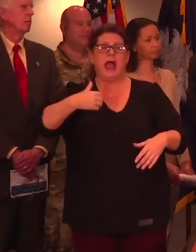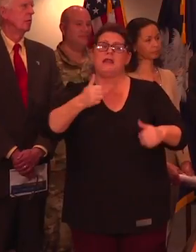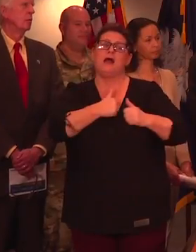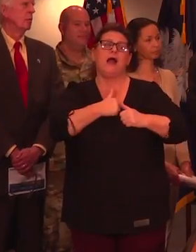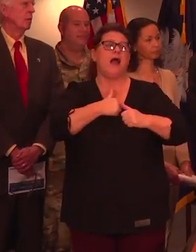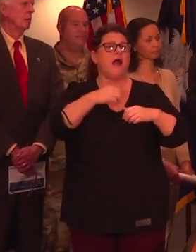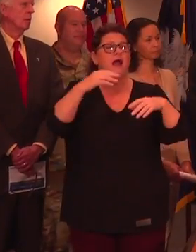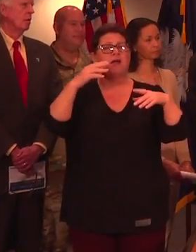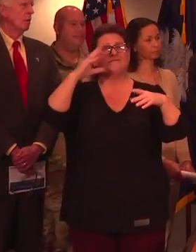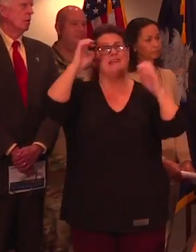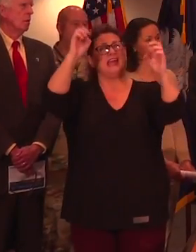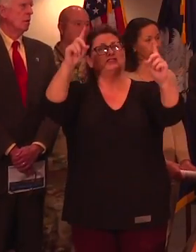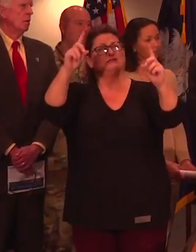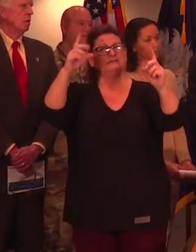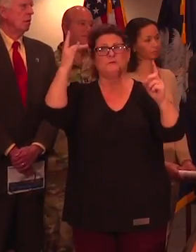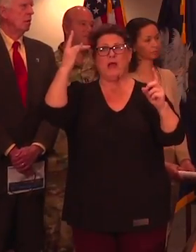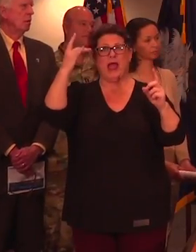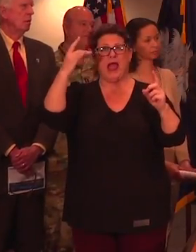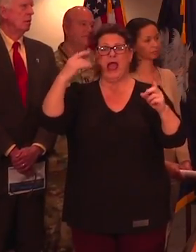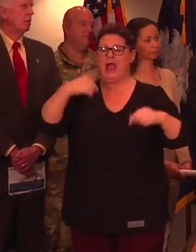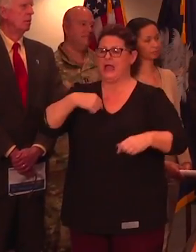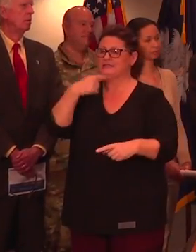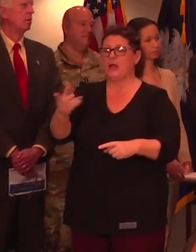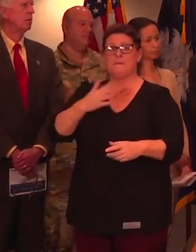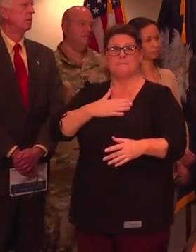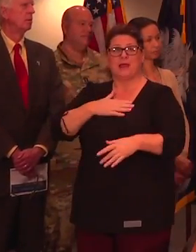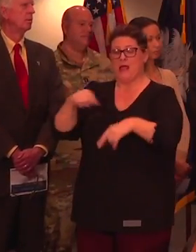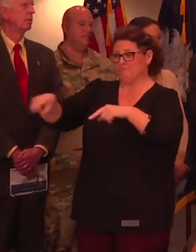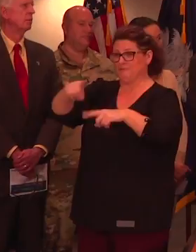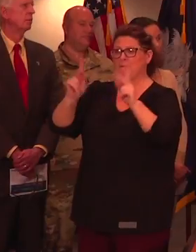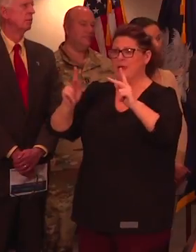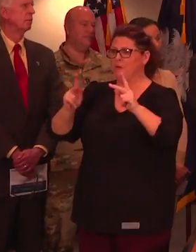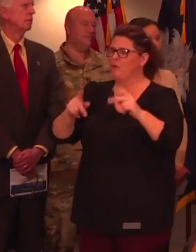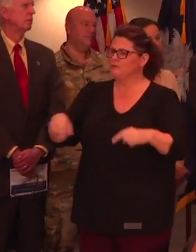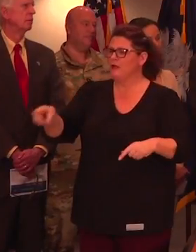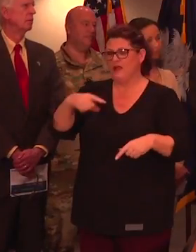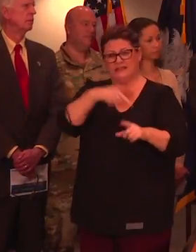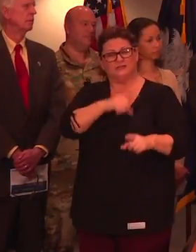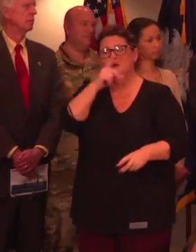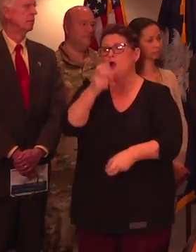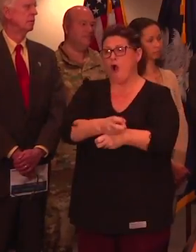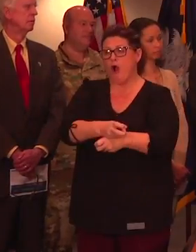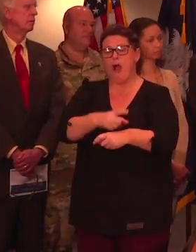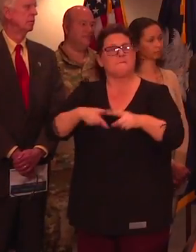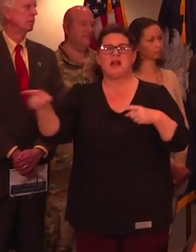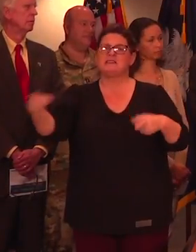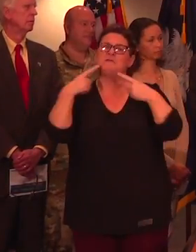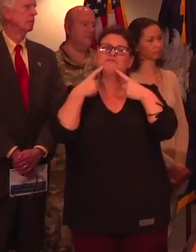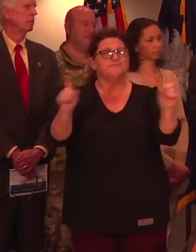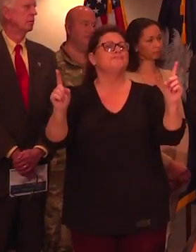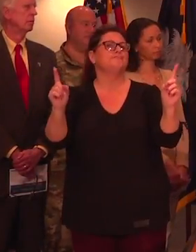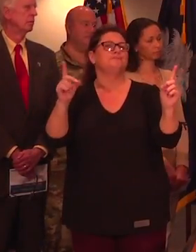education is because I can give my folks an impossible task and they can do it very well. And I know that's not just true